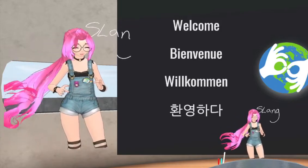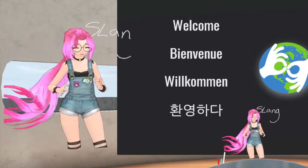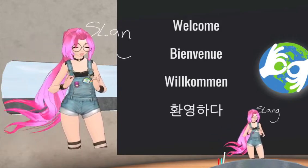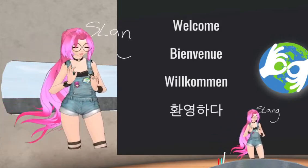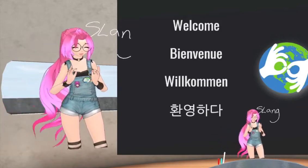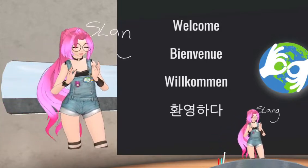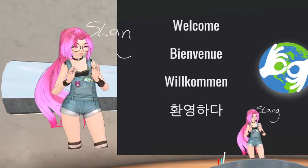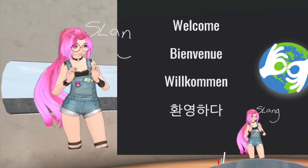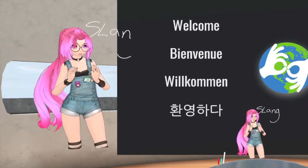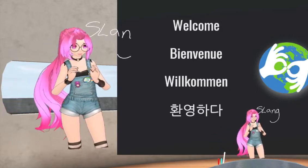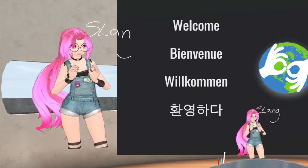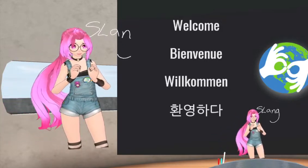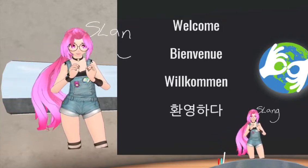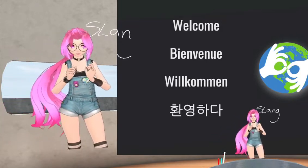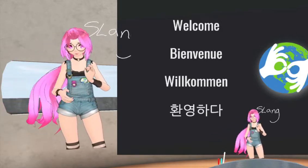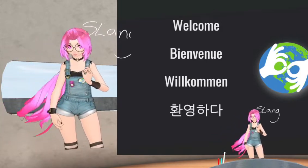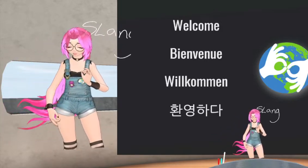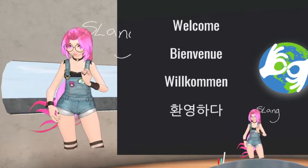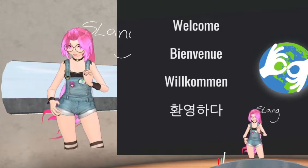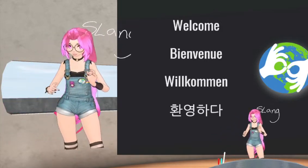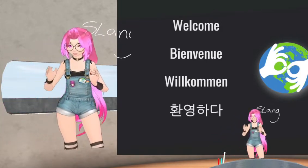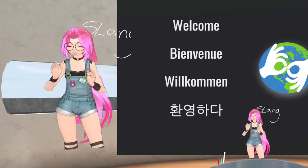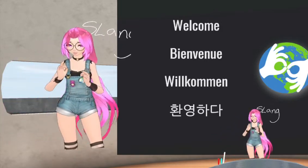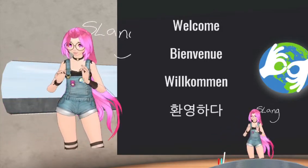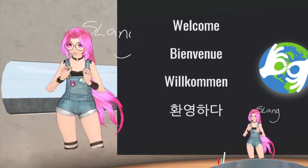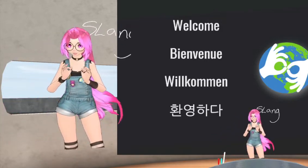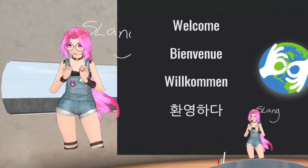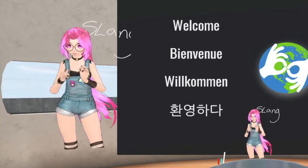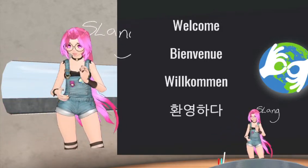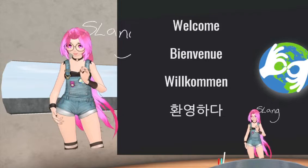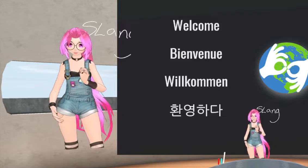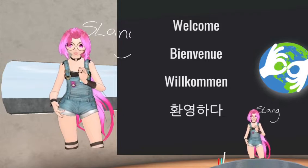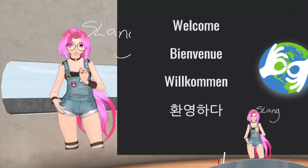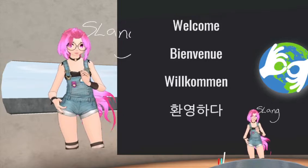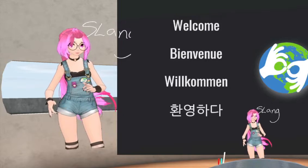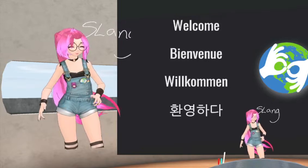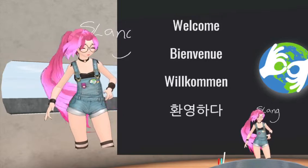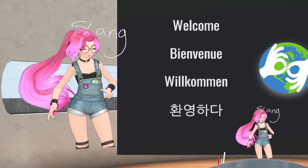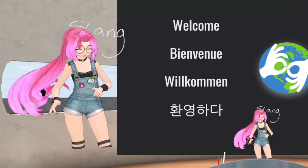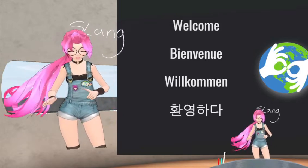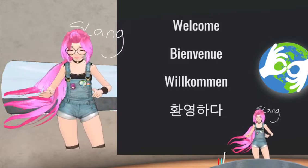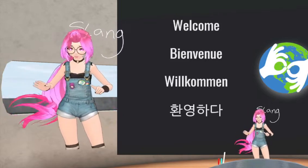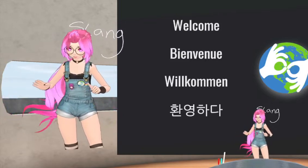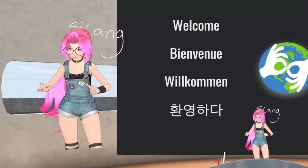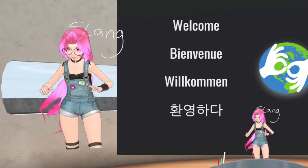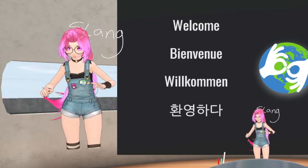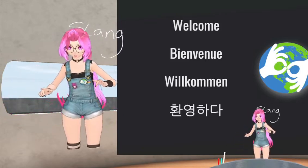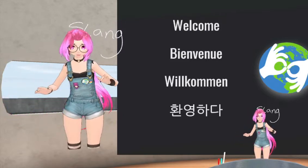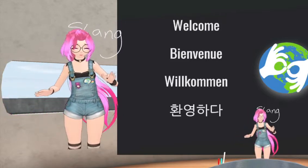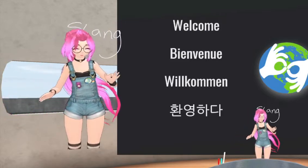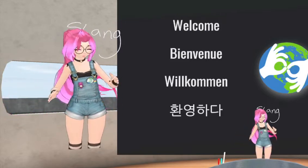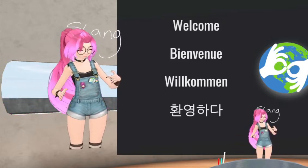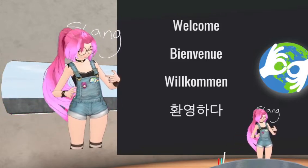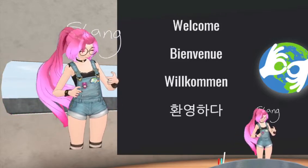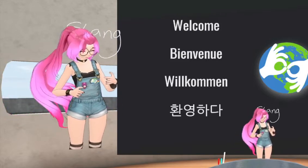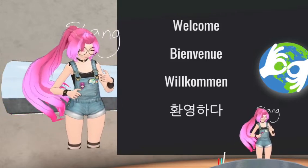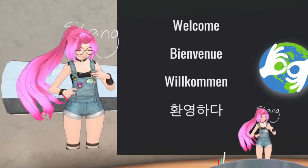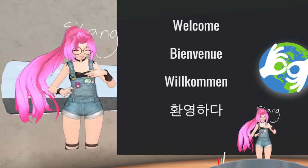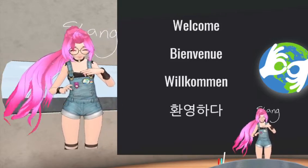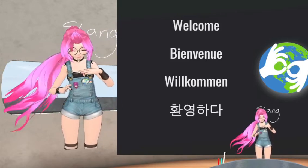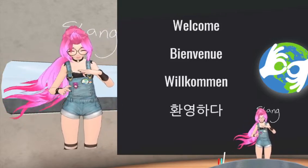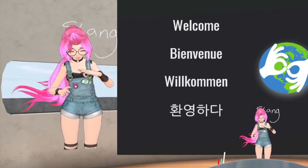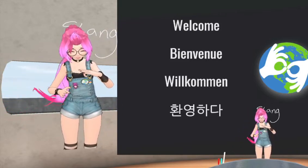mute people, hard of hearing people, teachers, students, your coworkers, your boss, whatever. I think my like life